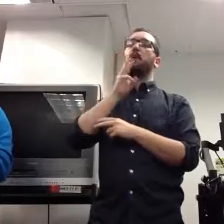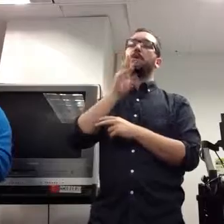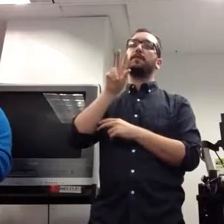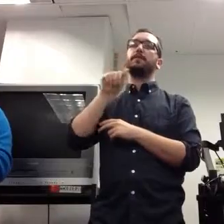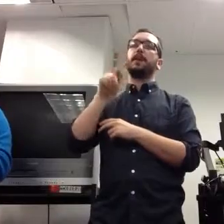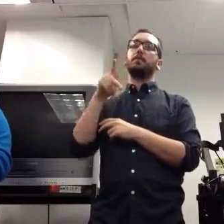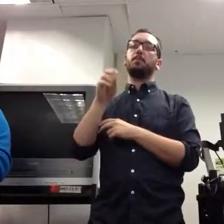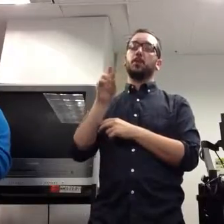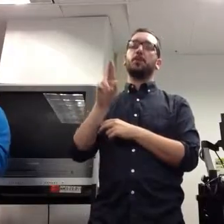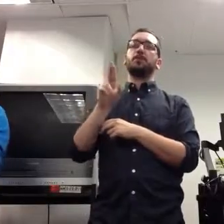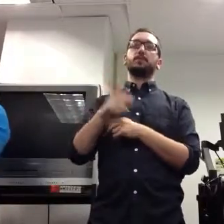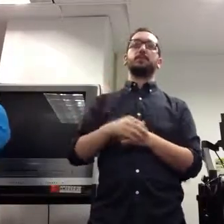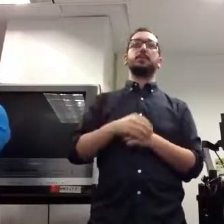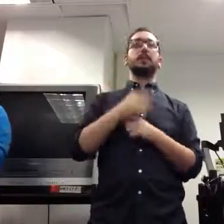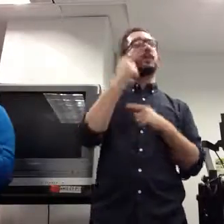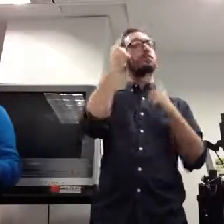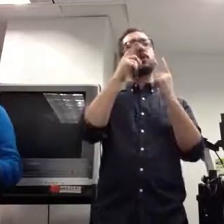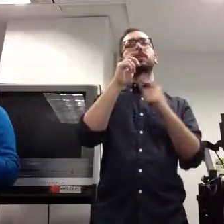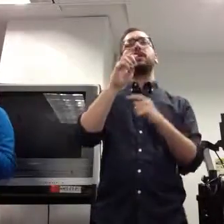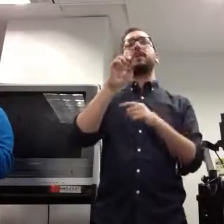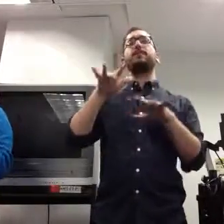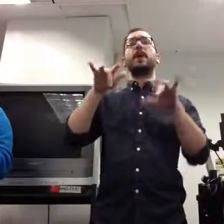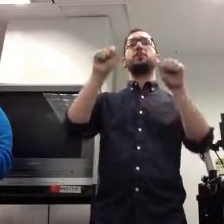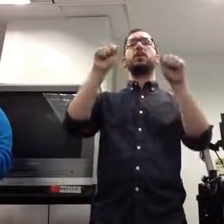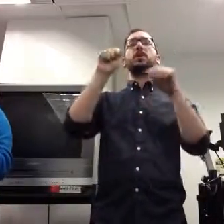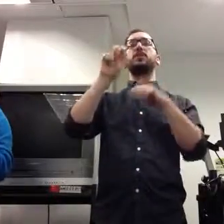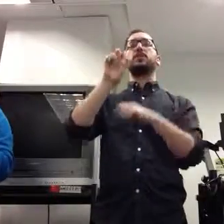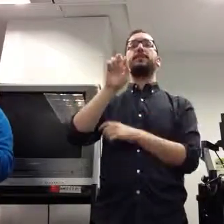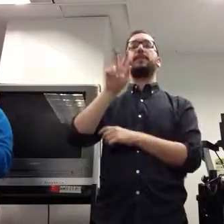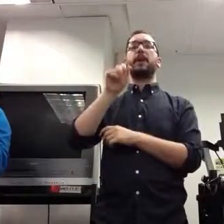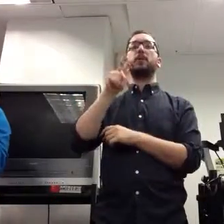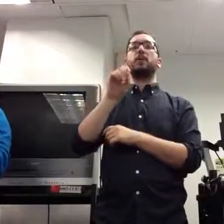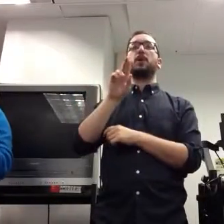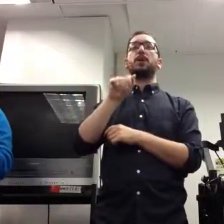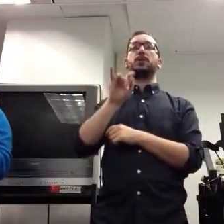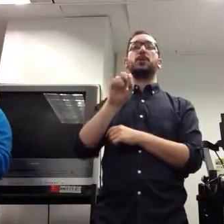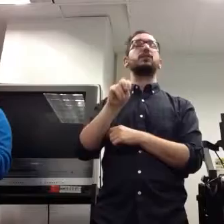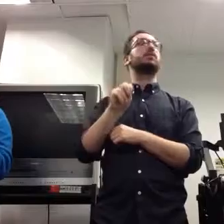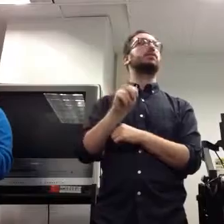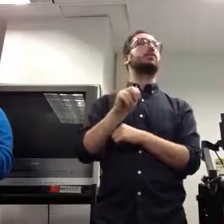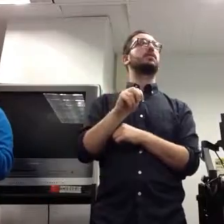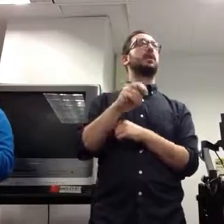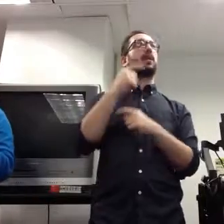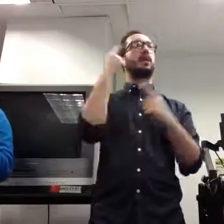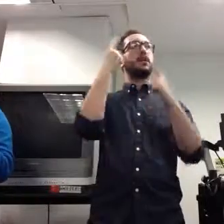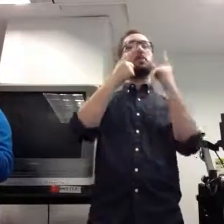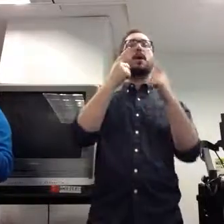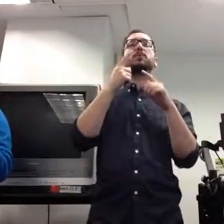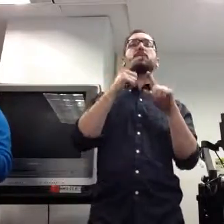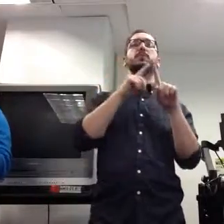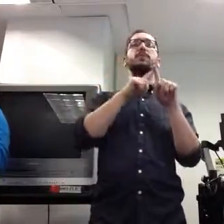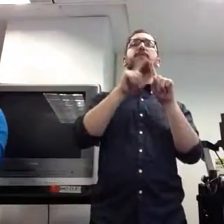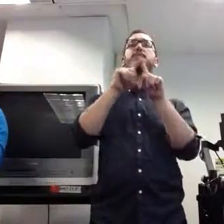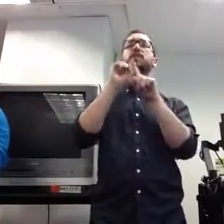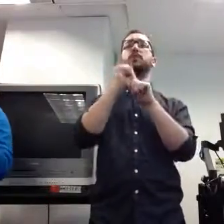Thinking about evaporation, we've talked about several possibilities or examples of evaporation. When we talked about